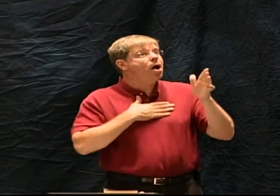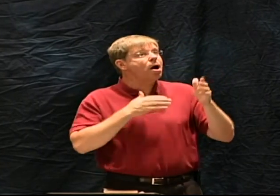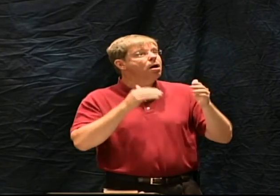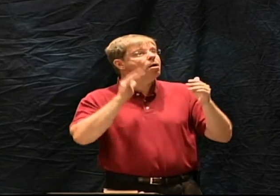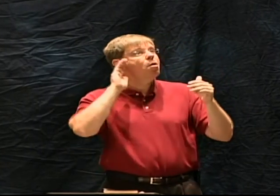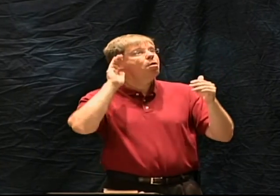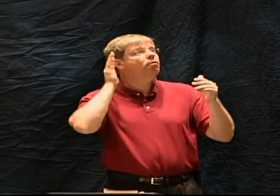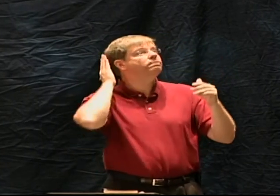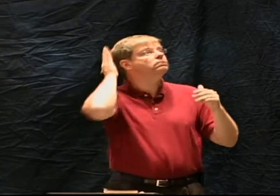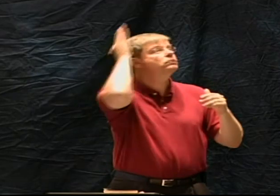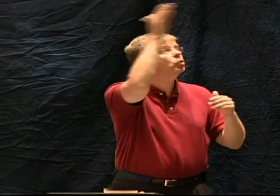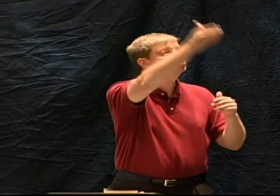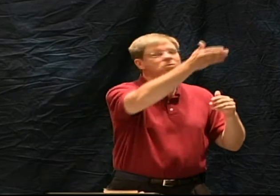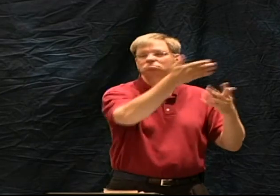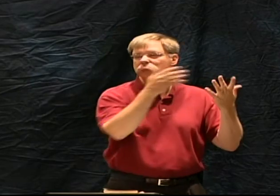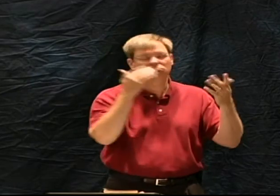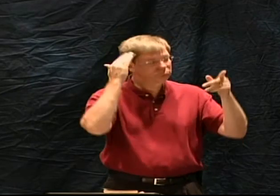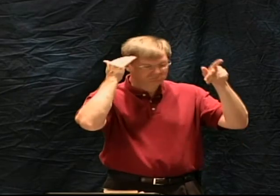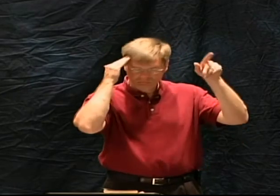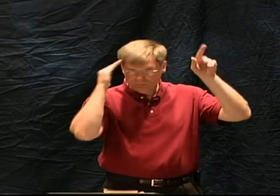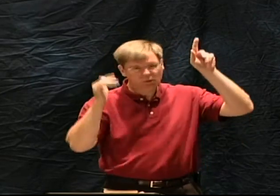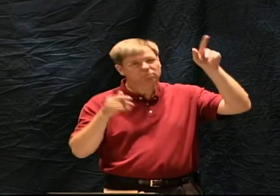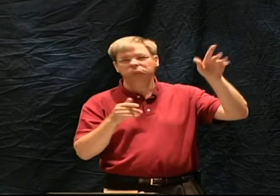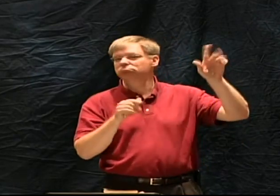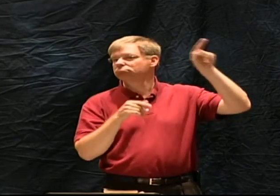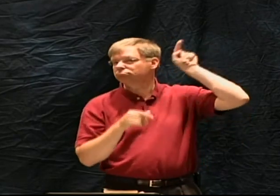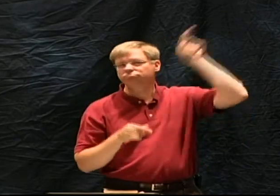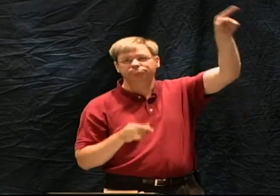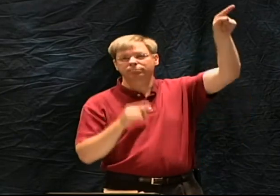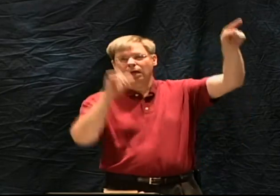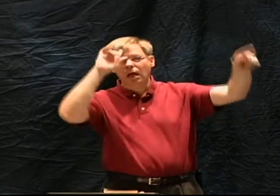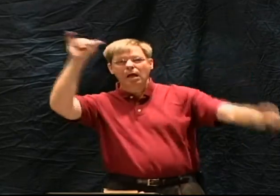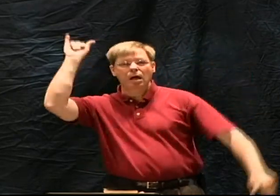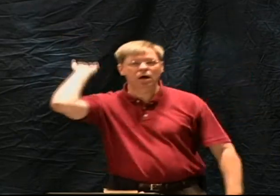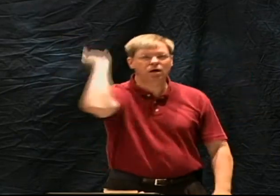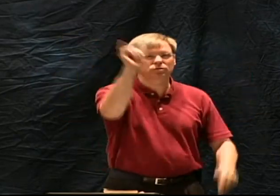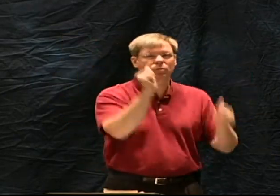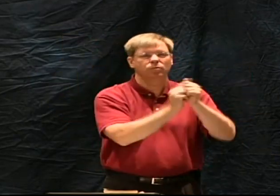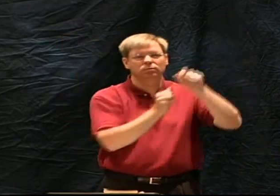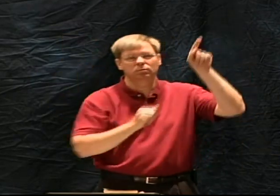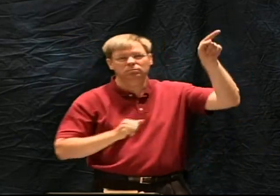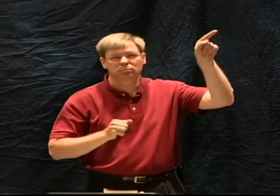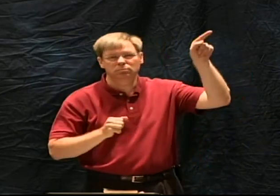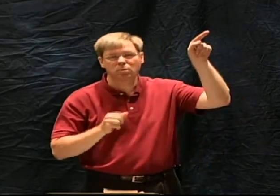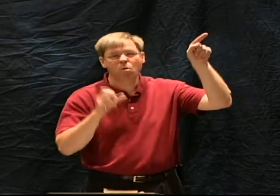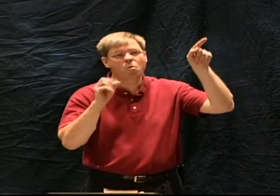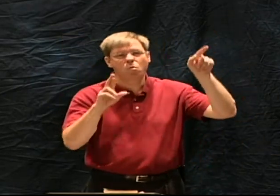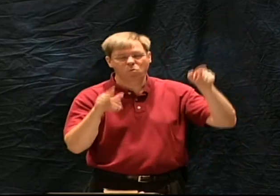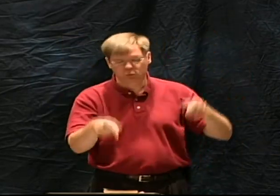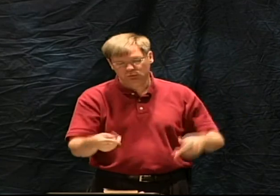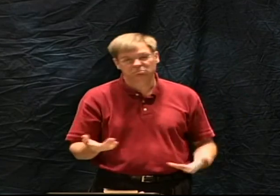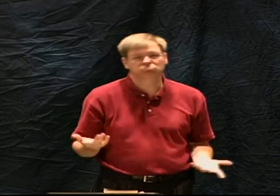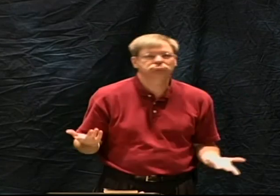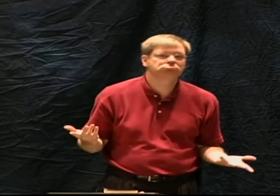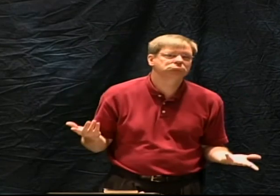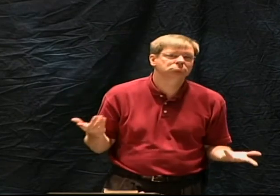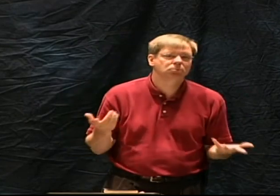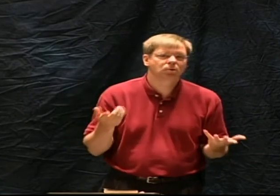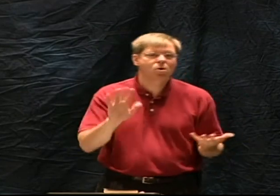...who believed that the only hope that they had was in an inerrant Scripture? That eternal life was bound up